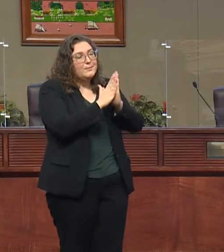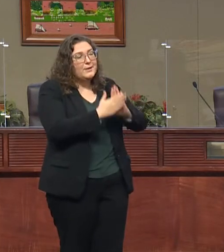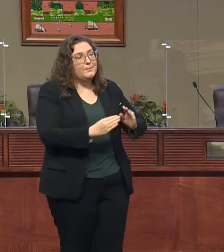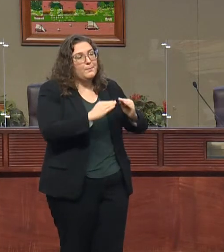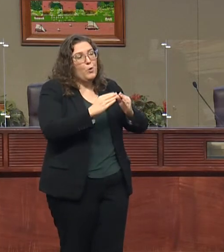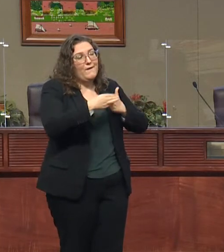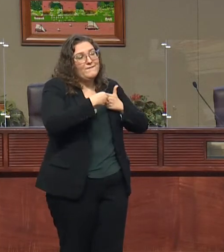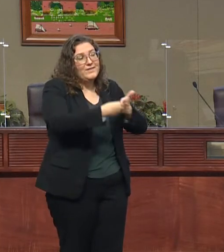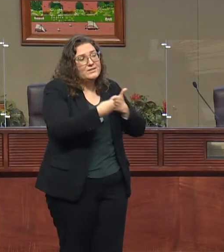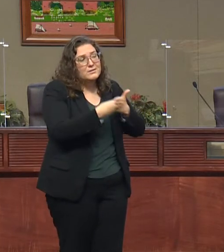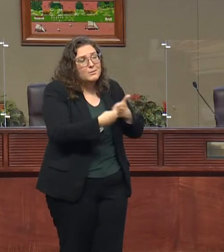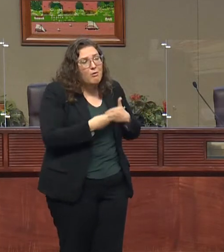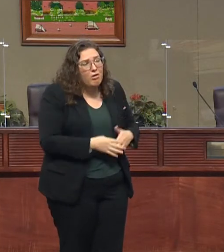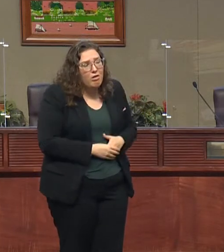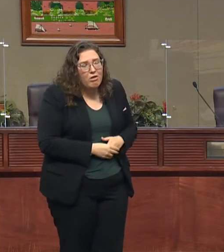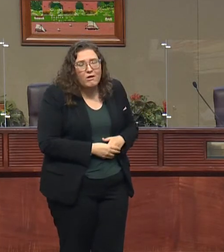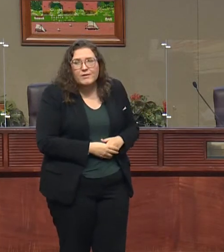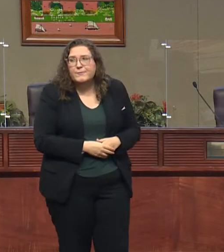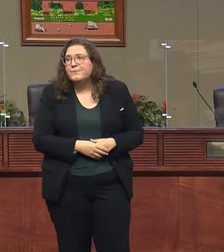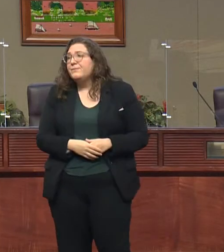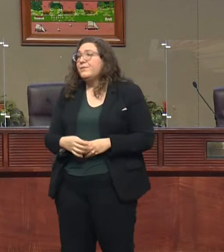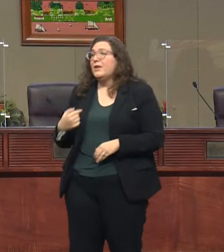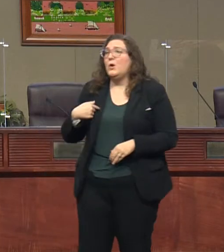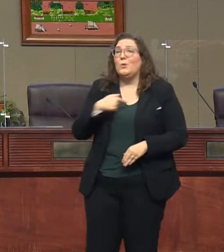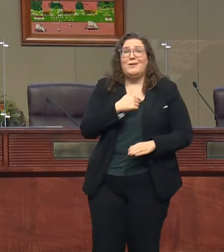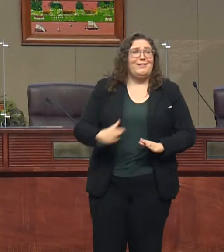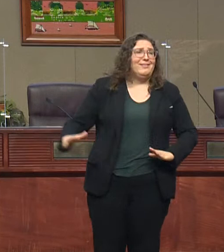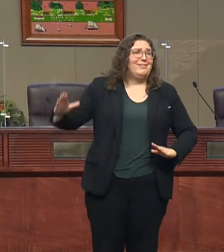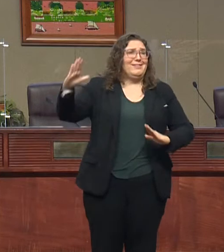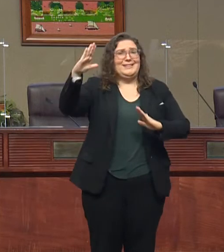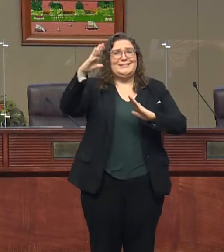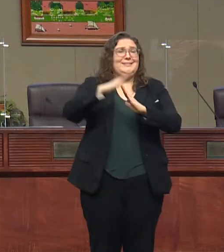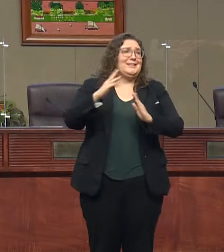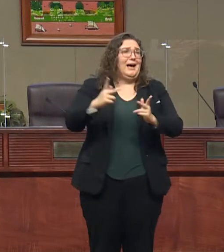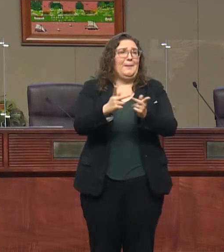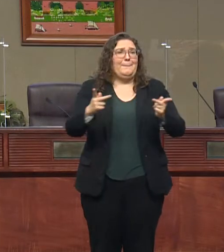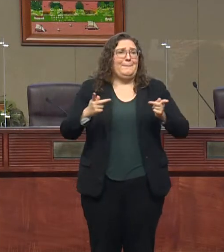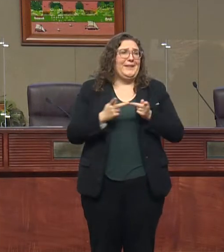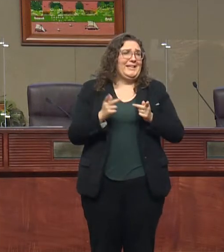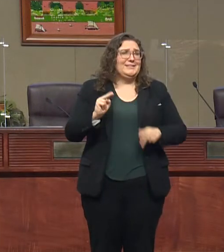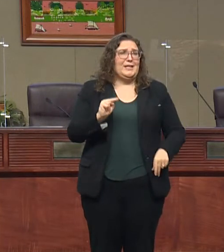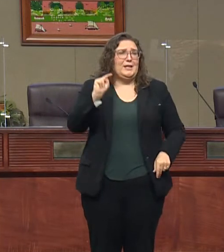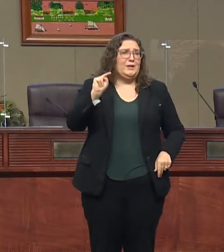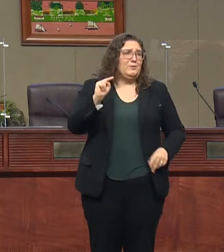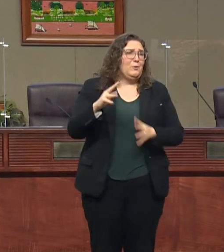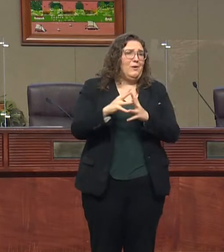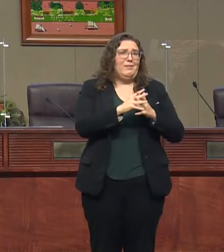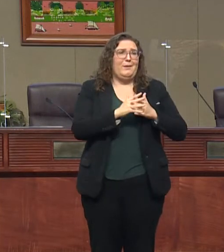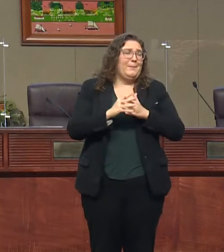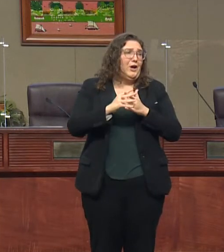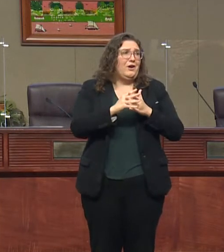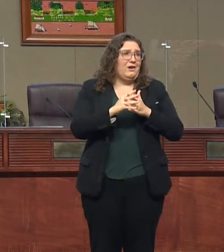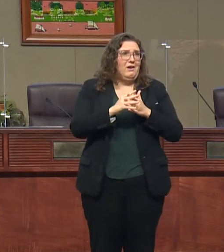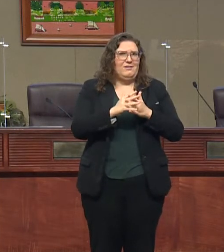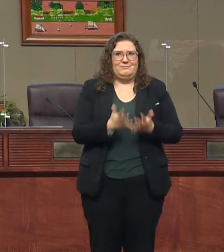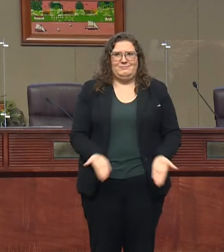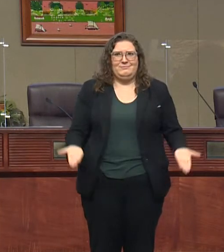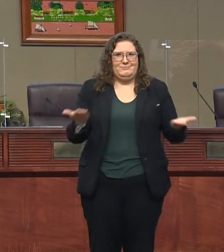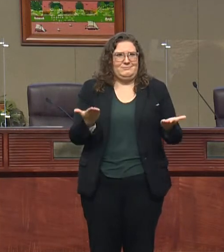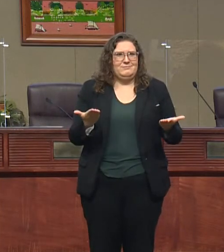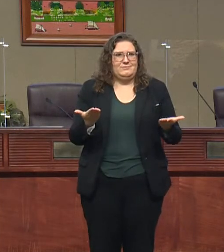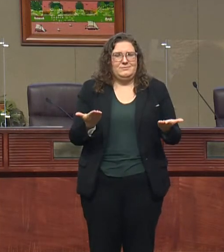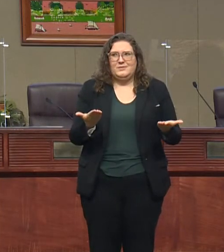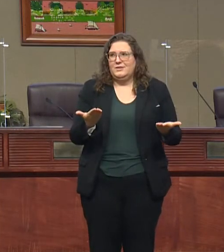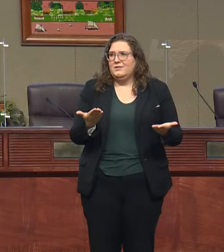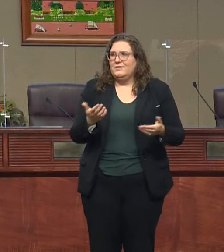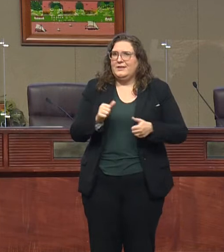We are the #1 tourist destination in North America, and it's been a living lab for our community. But